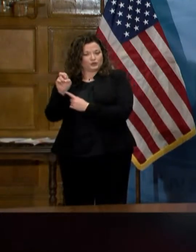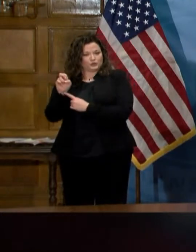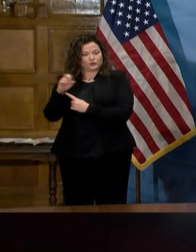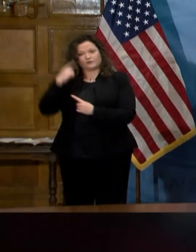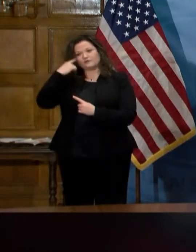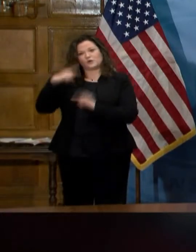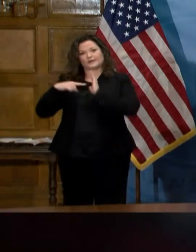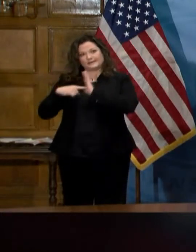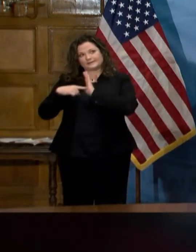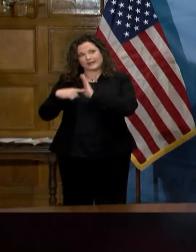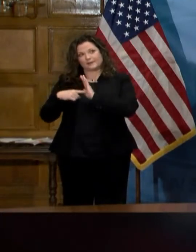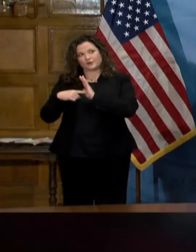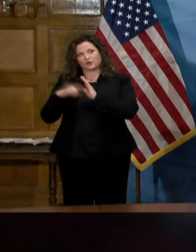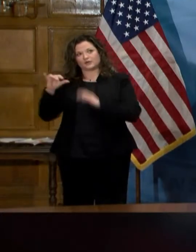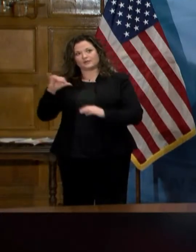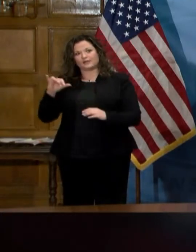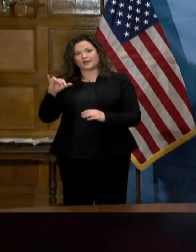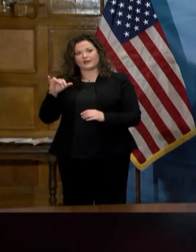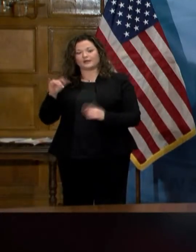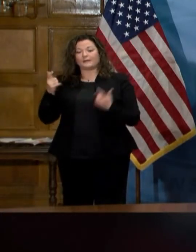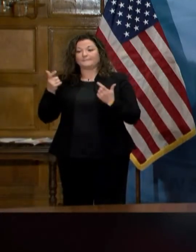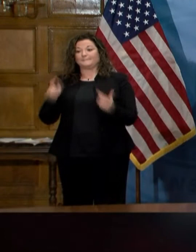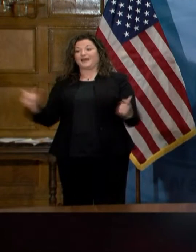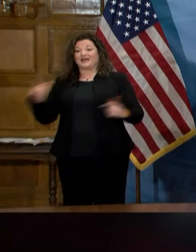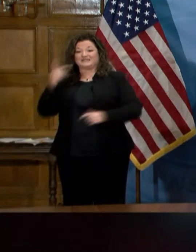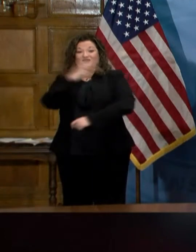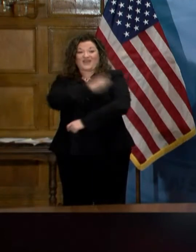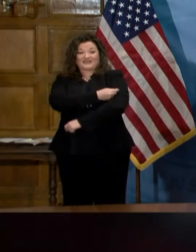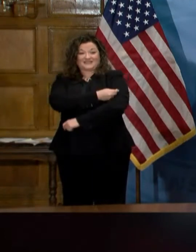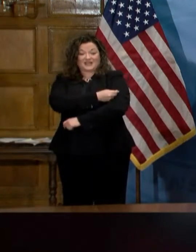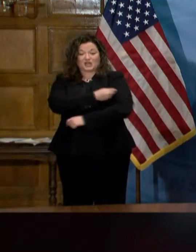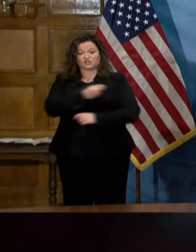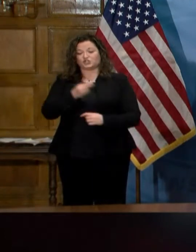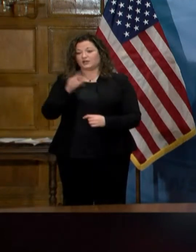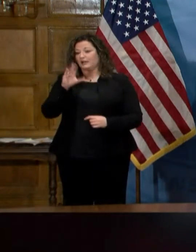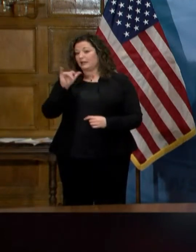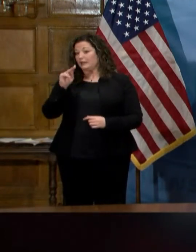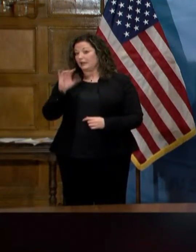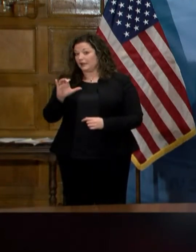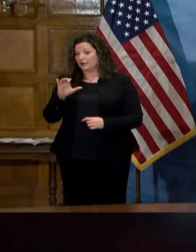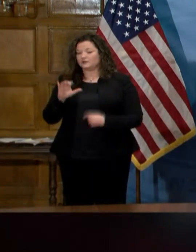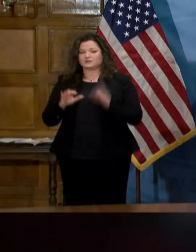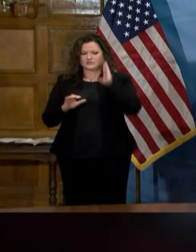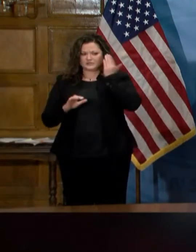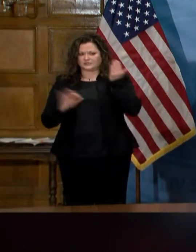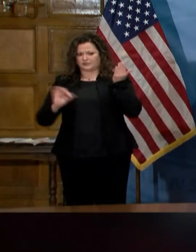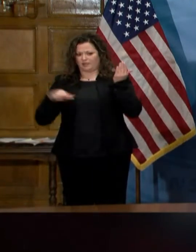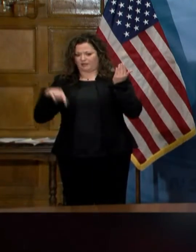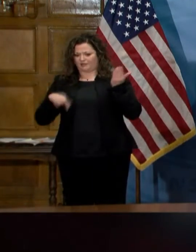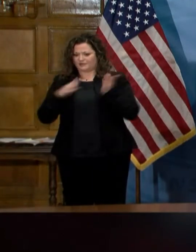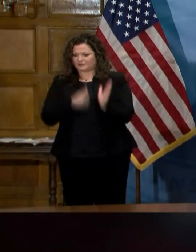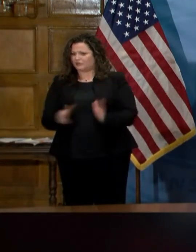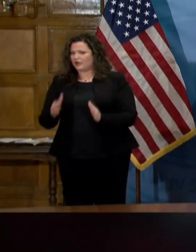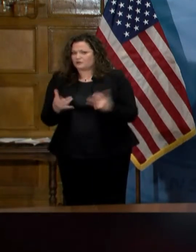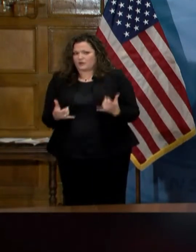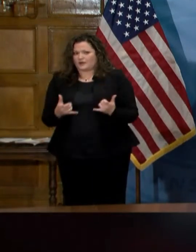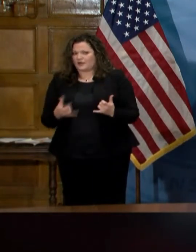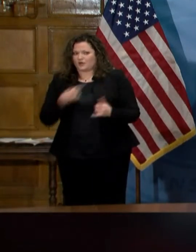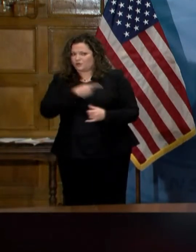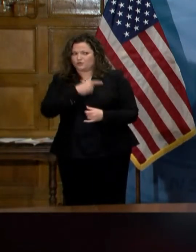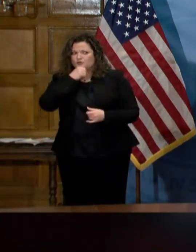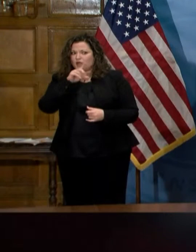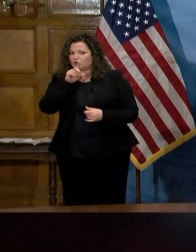of mass vaccination clinics. It doesn't appear in this plan right now like you're going in that